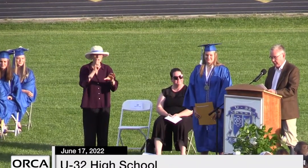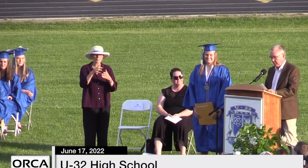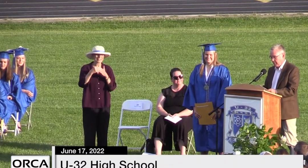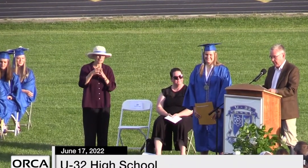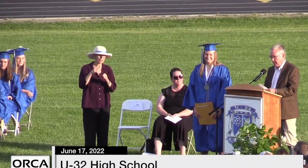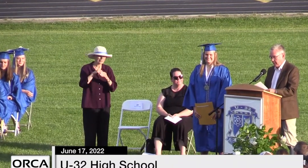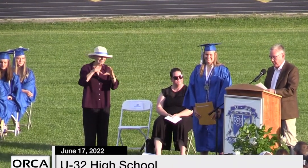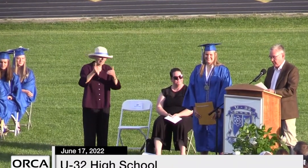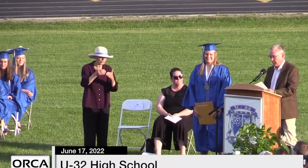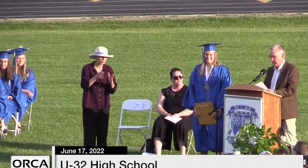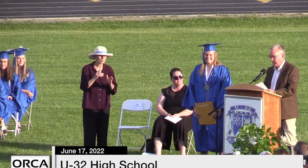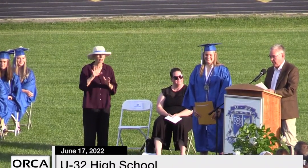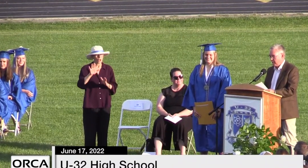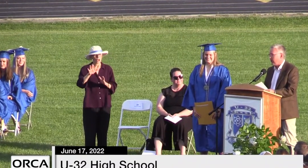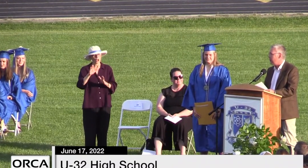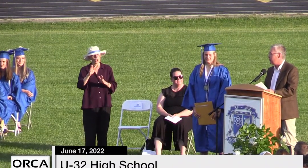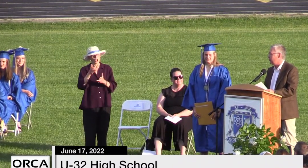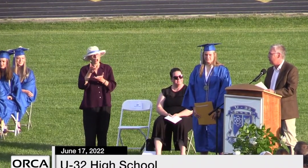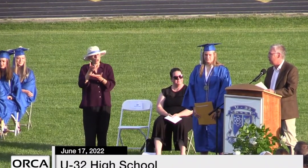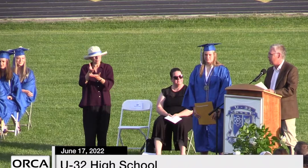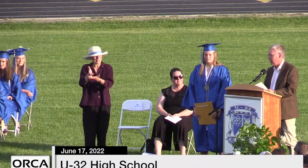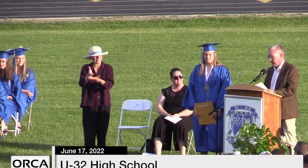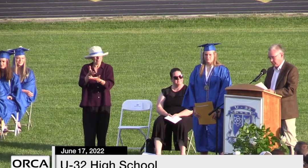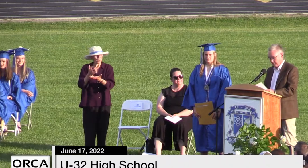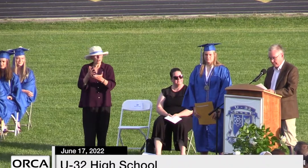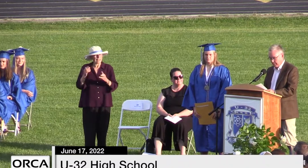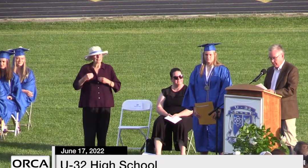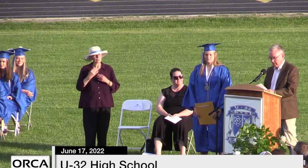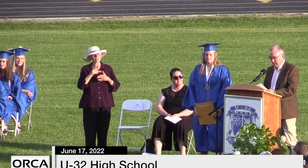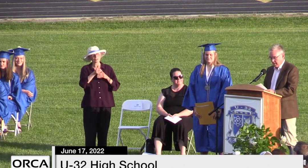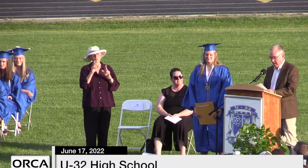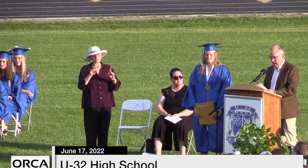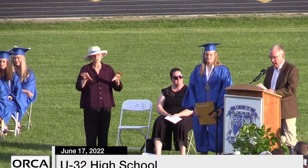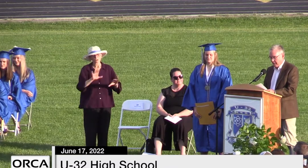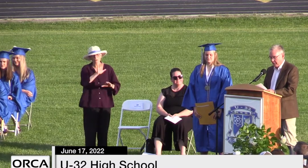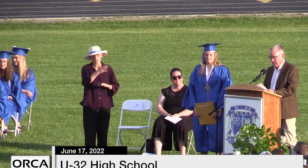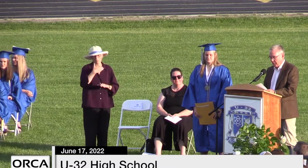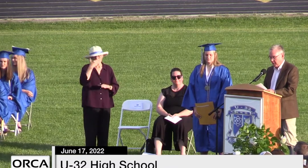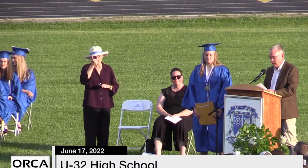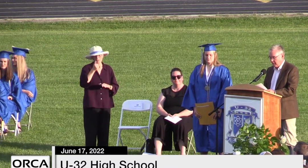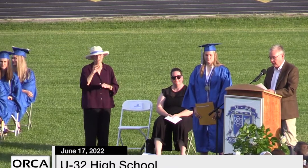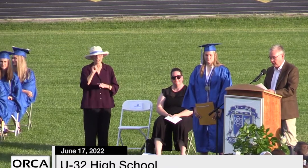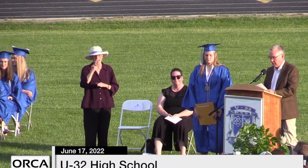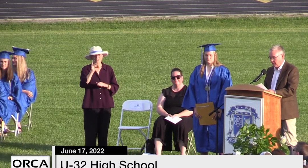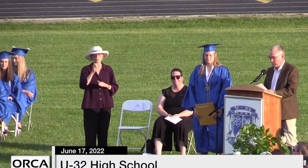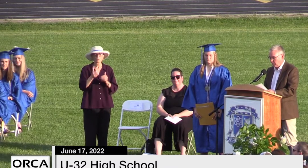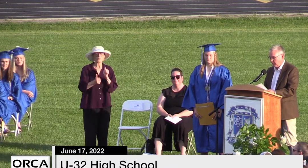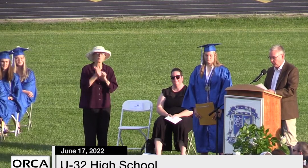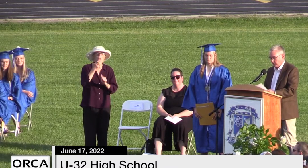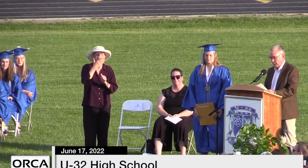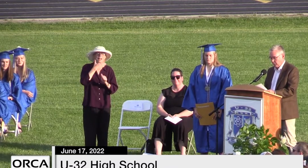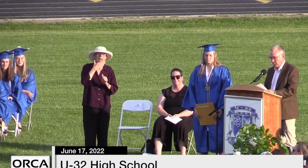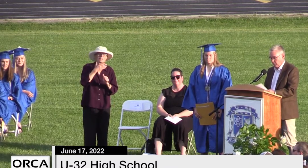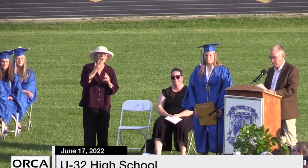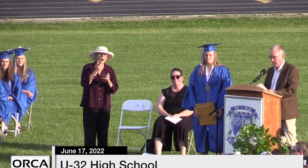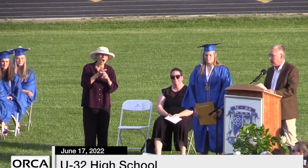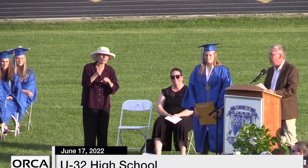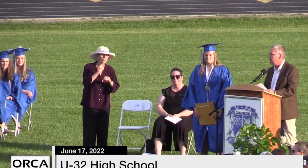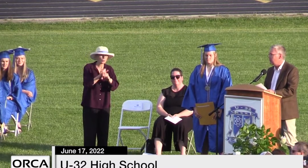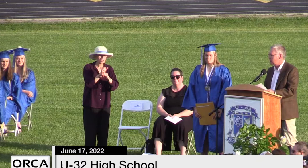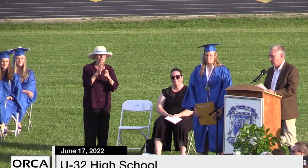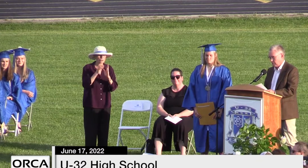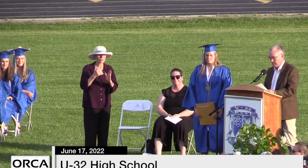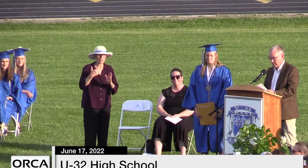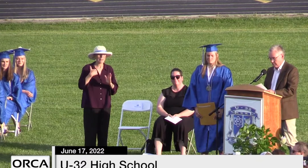in the classroom, and her presence inspires others to do their best. Allie is among the kindest, hardest working students with whom I've